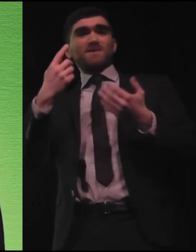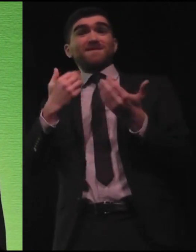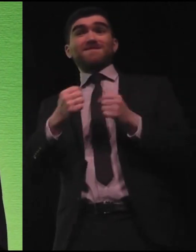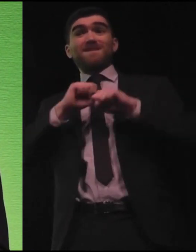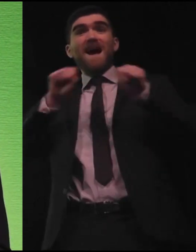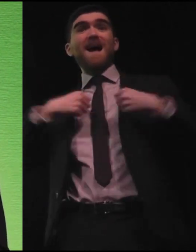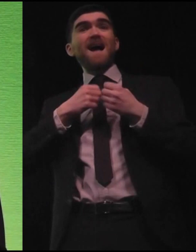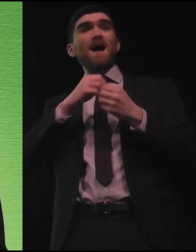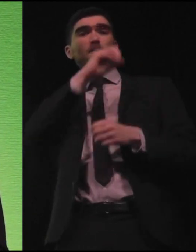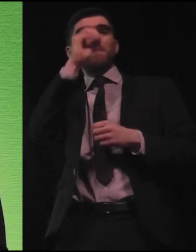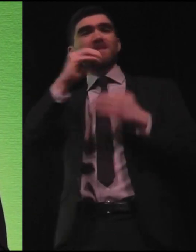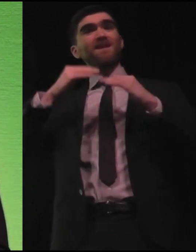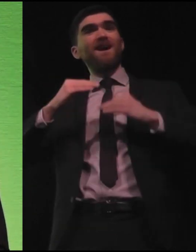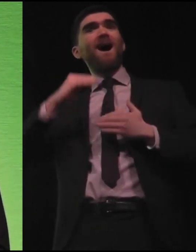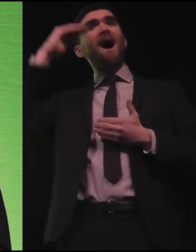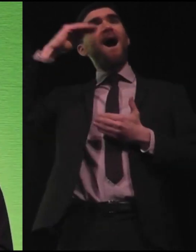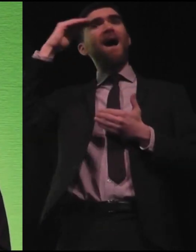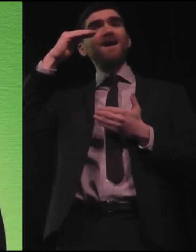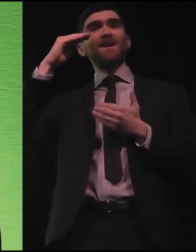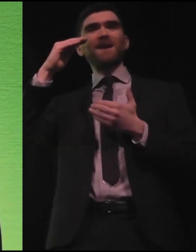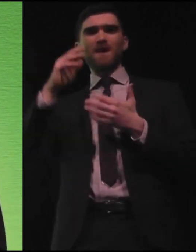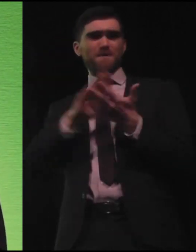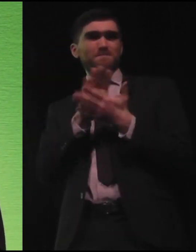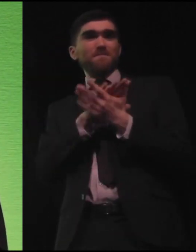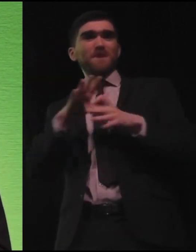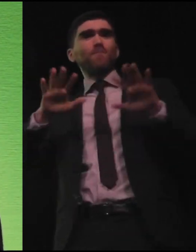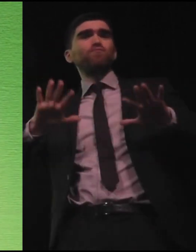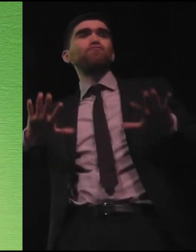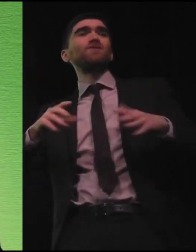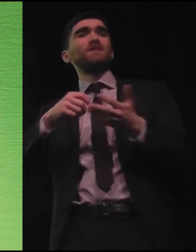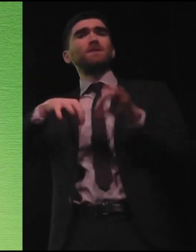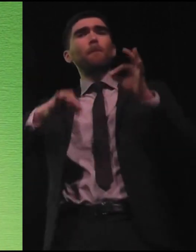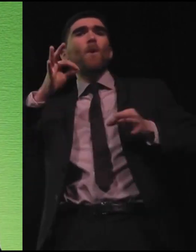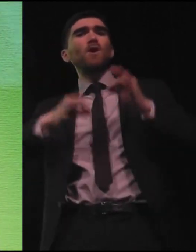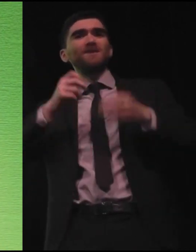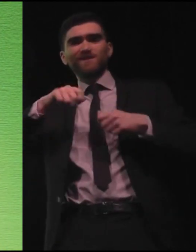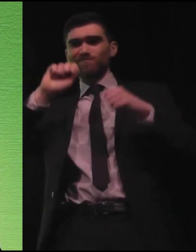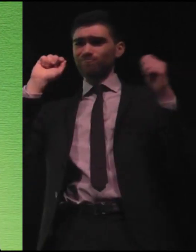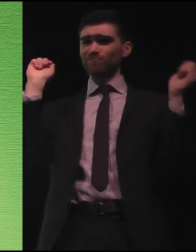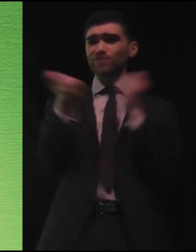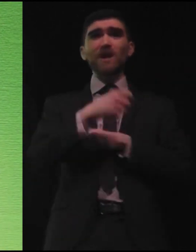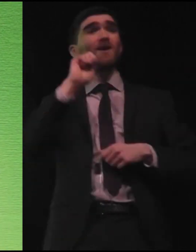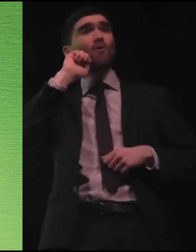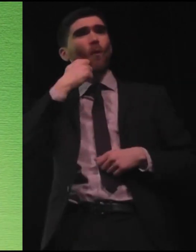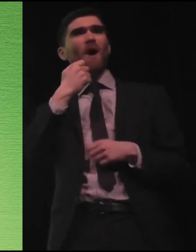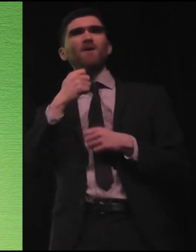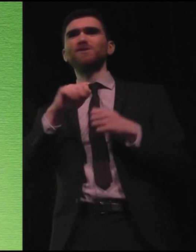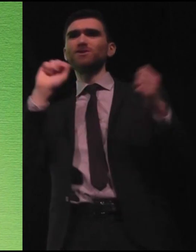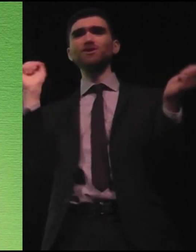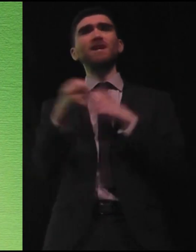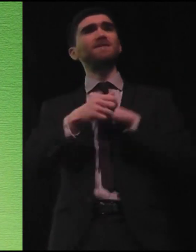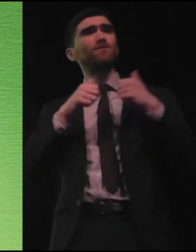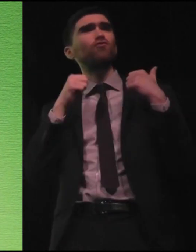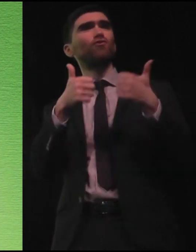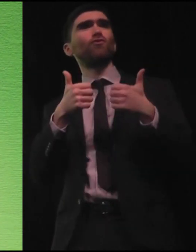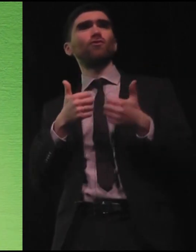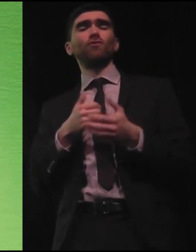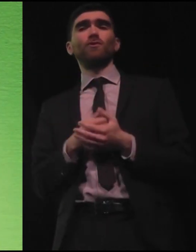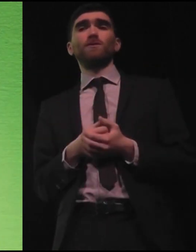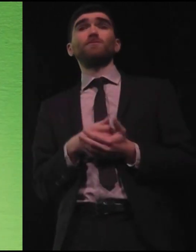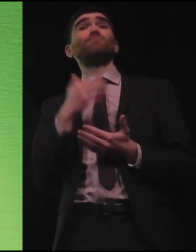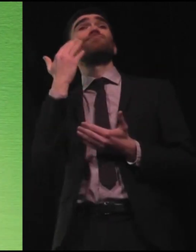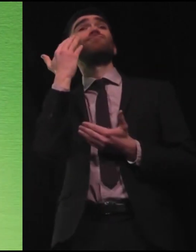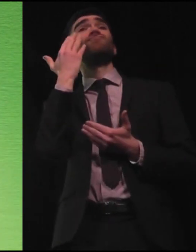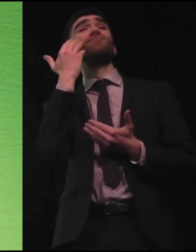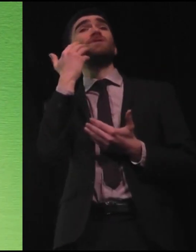good. To those of you who joined recently, and there are many of you here today, welcome. Welcome